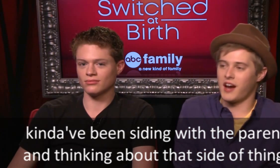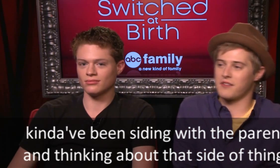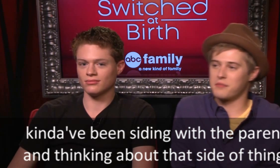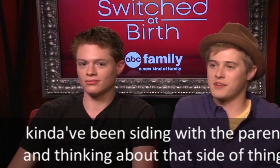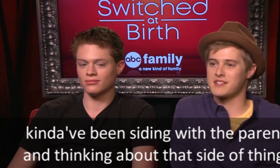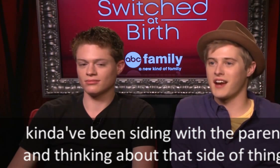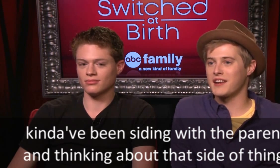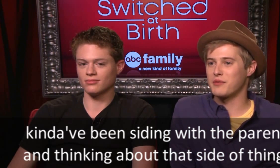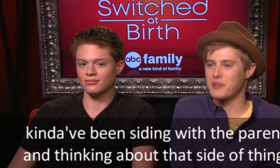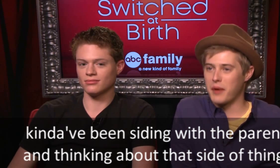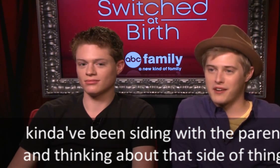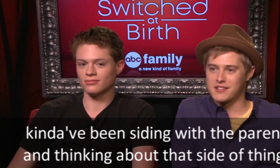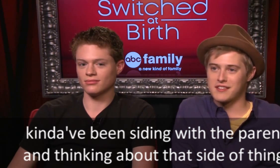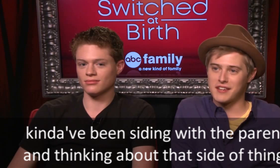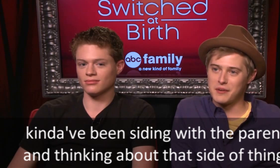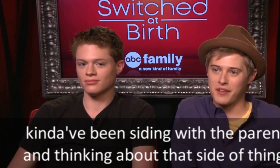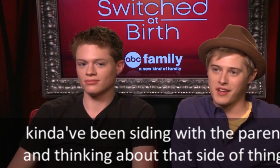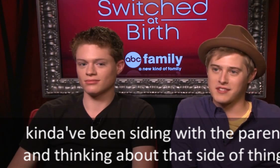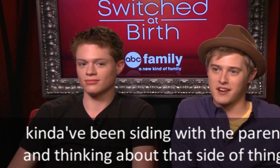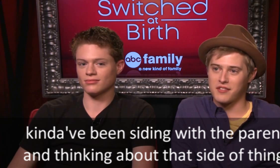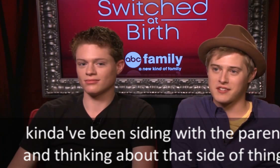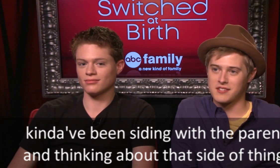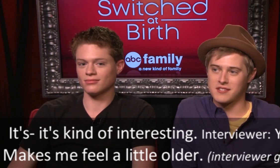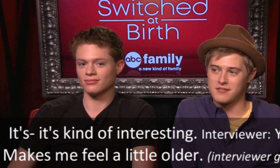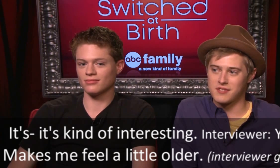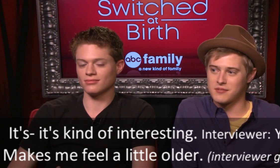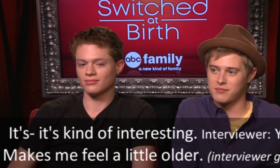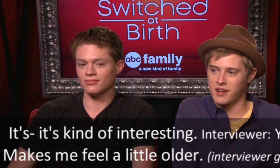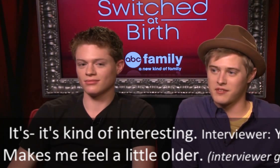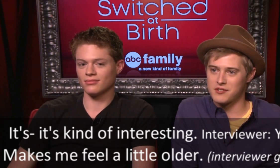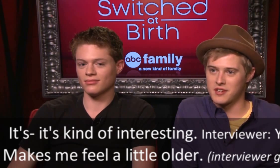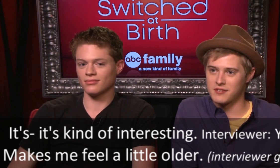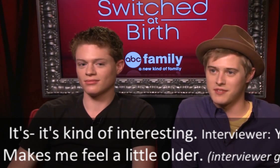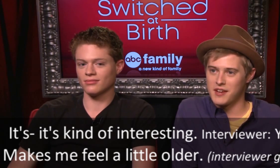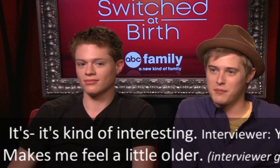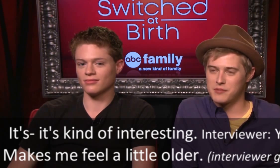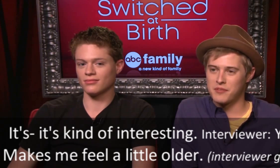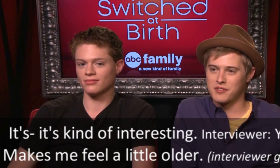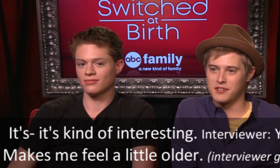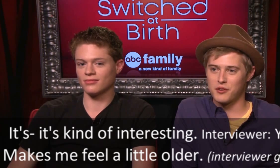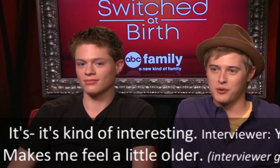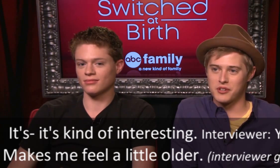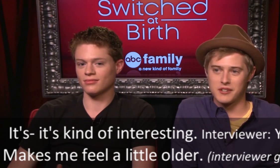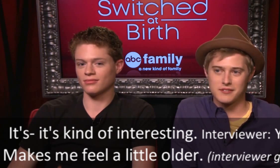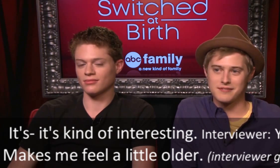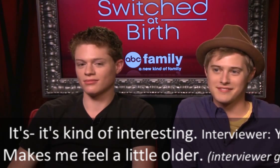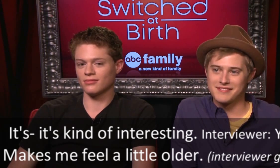kind of been siding with the parents and thinking about that side of things. It's kind of interesting. Yeah. Makes me feel a little older.